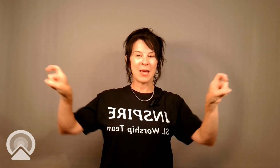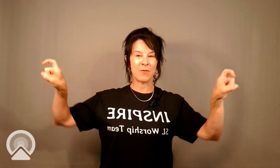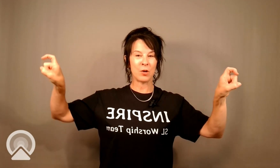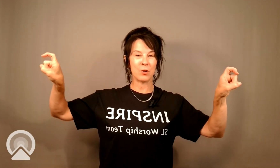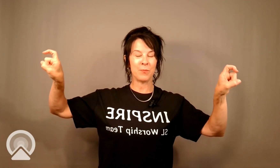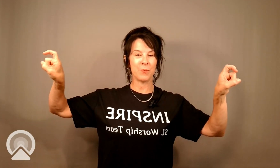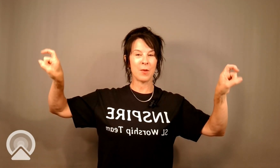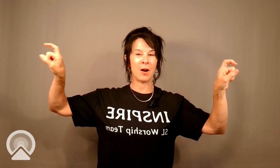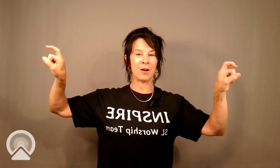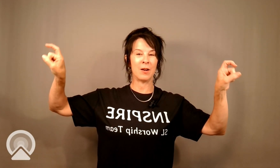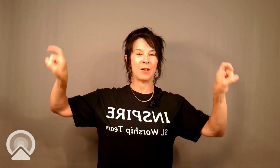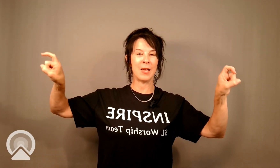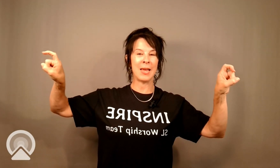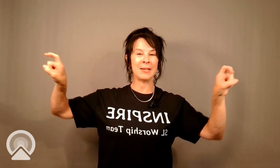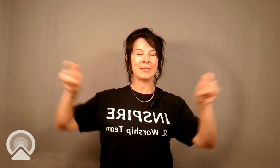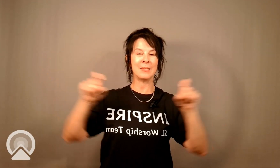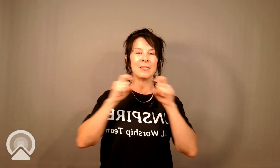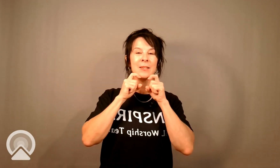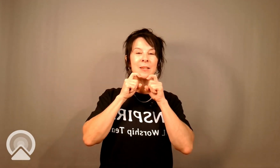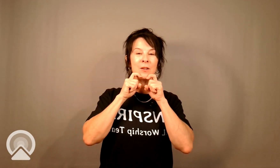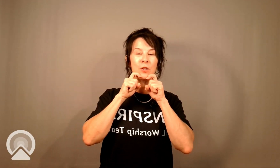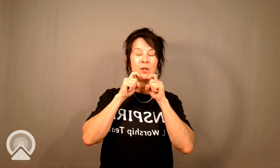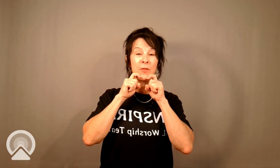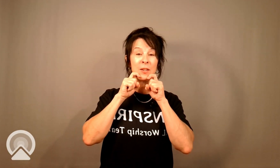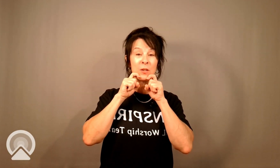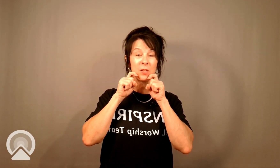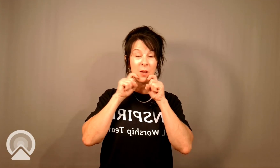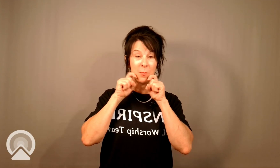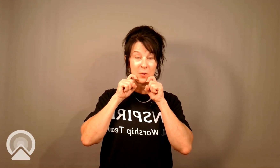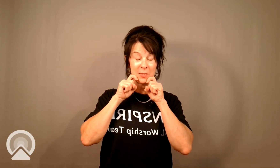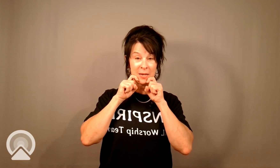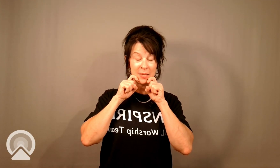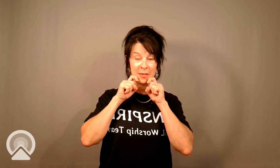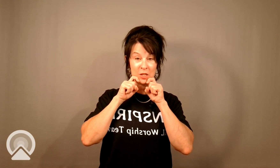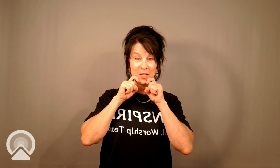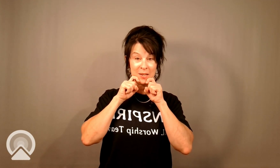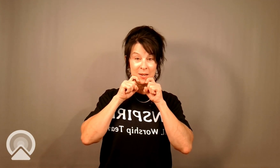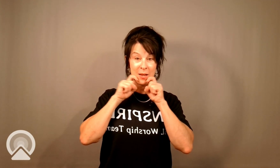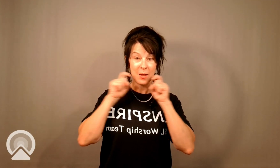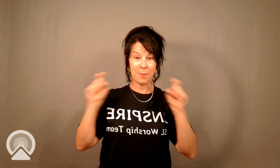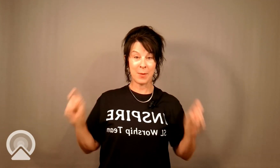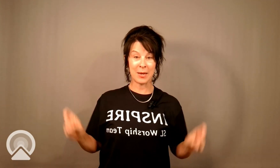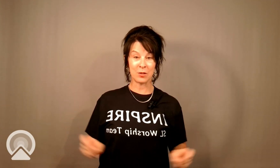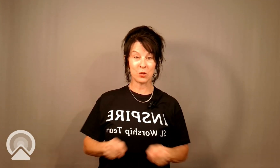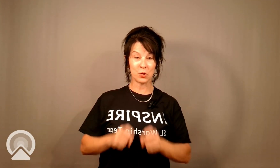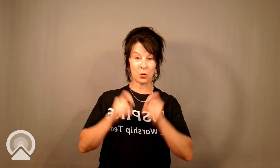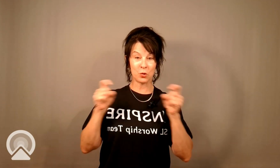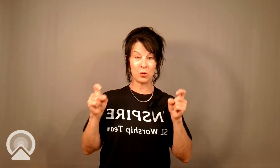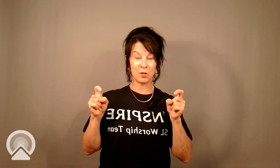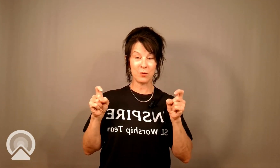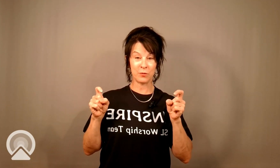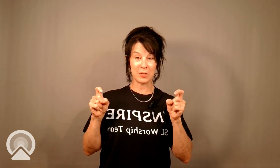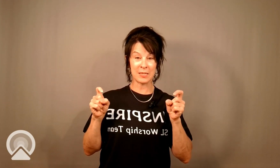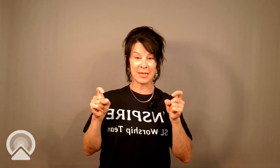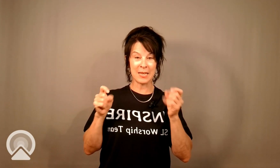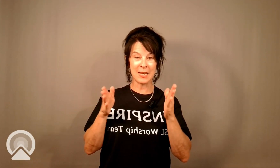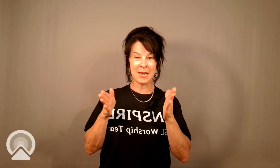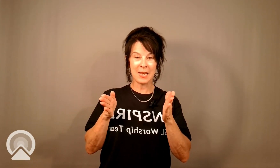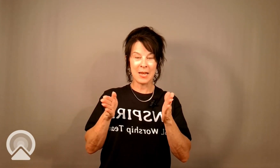our X's, hooked fingers on both sides of the chin. Make a circle for sin,